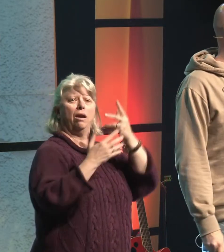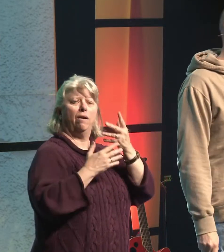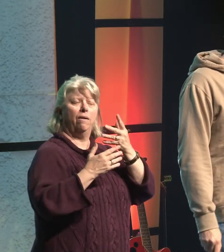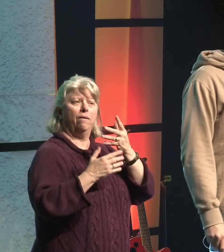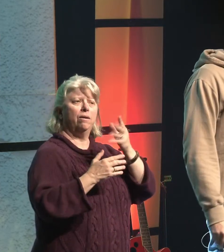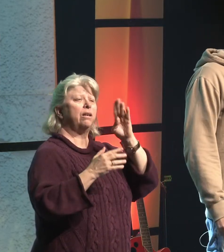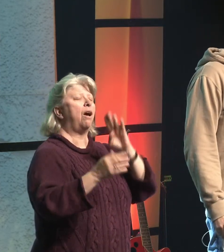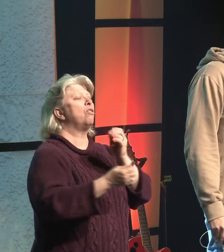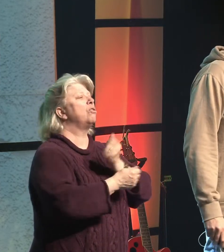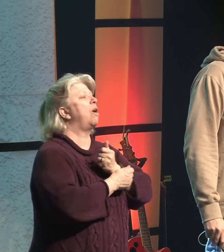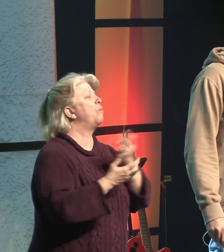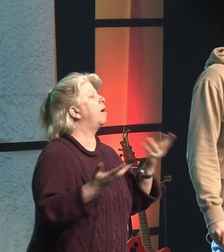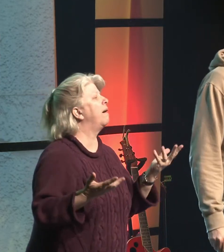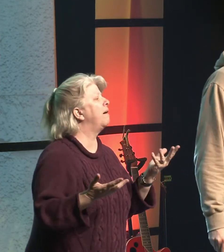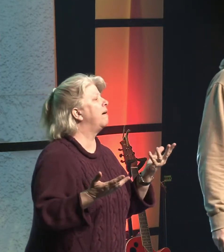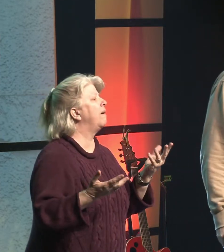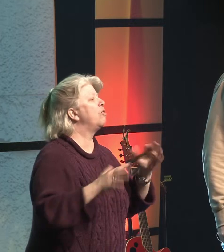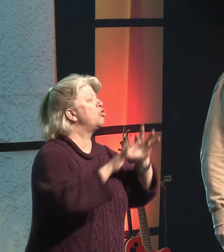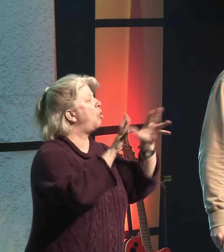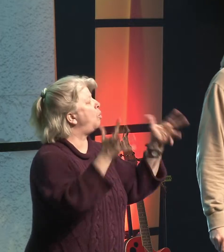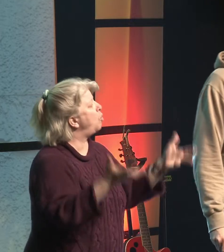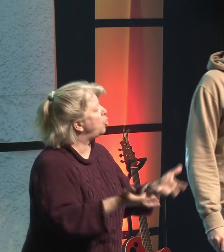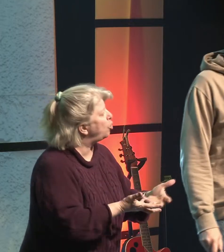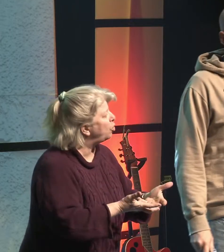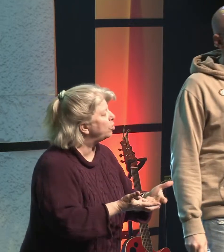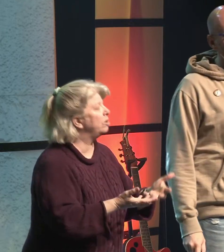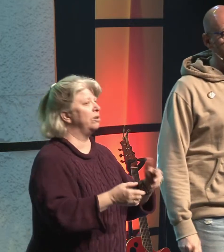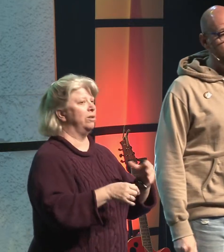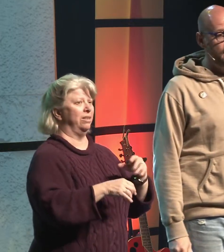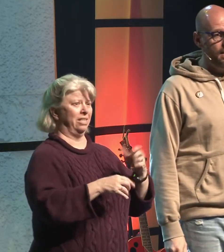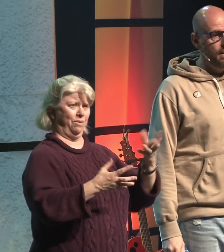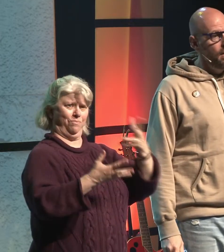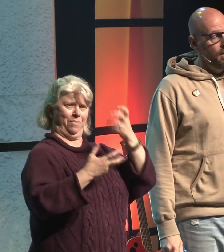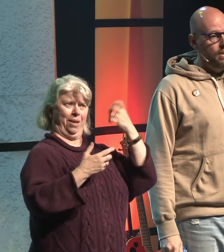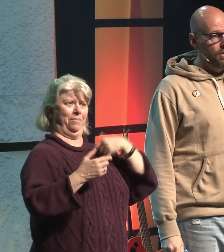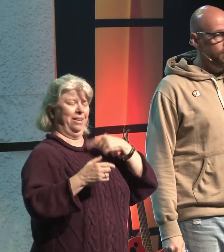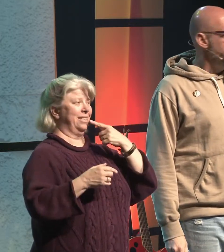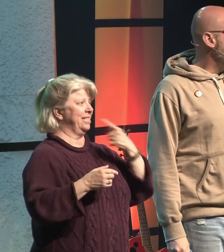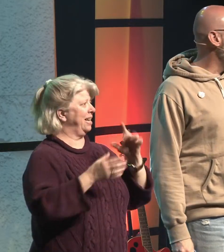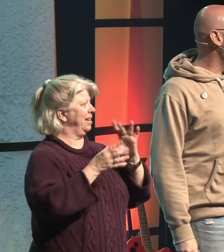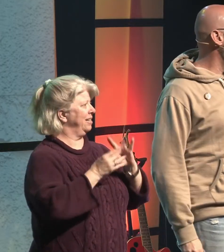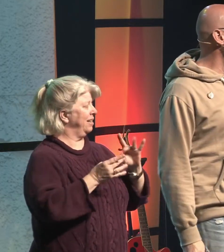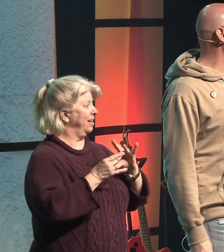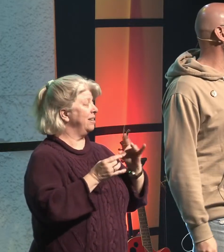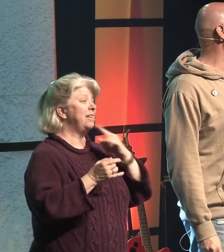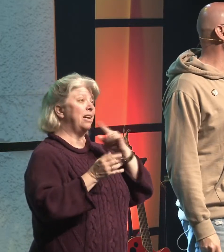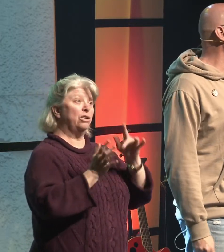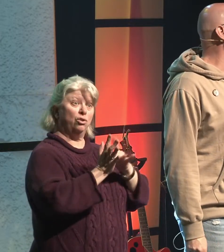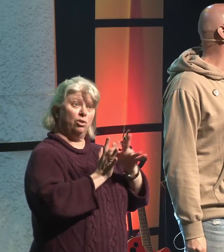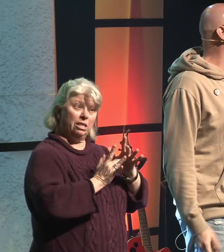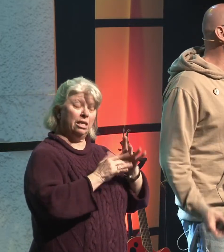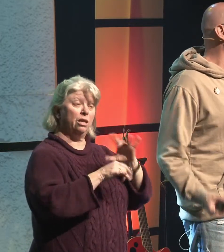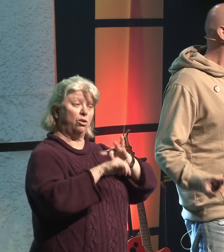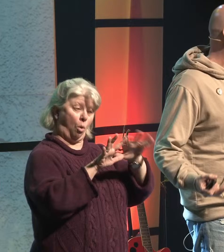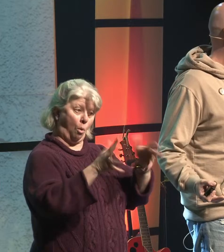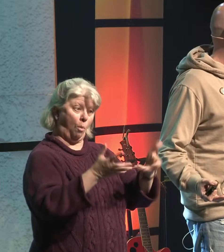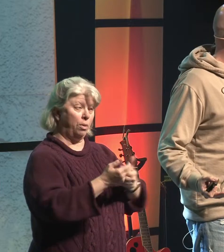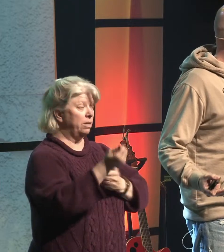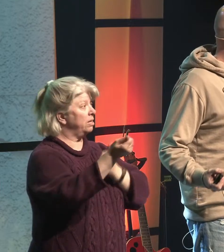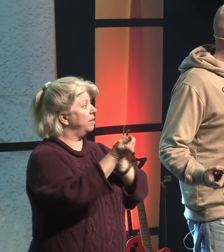God so loved the world. So you can get mad at me and say that, you know, when I say Jesus was a globalist,